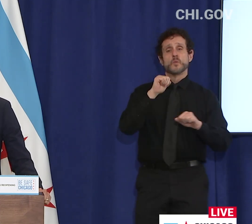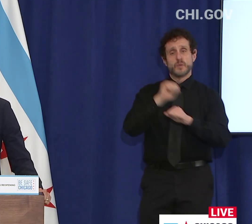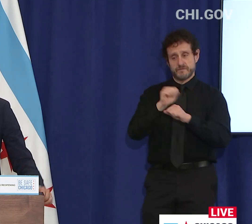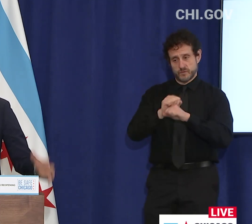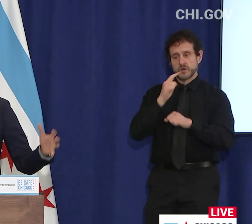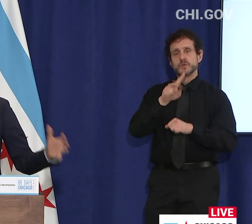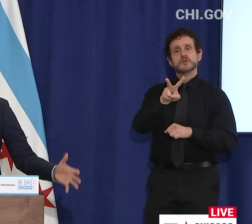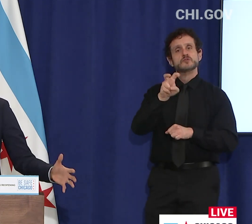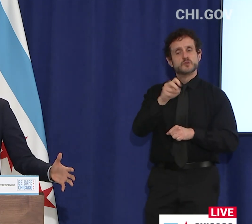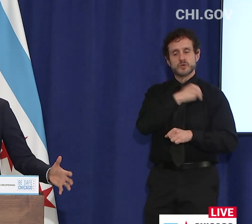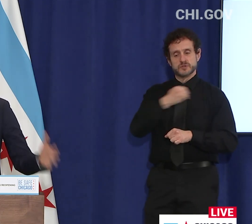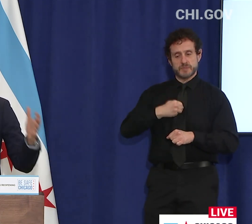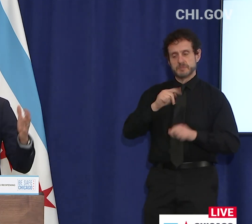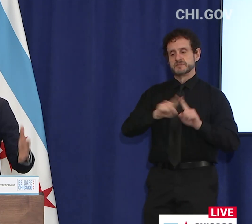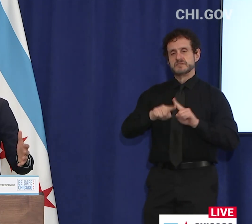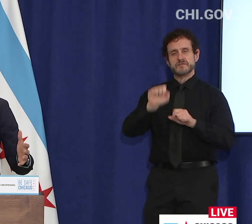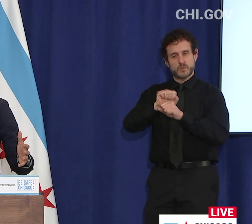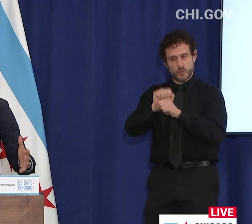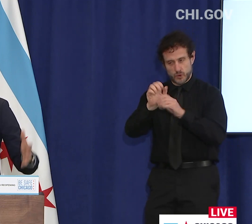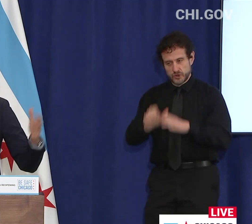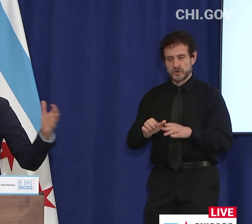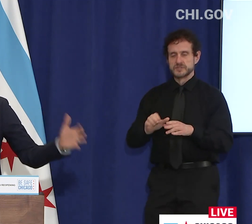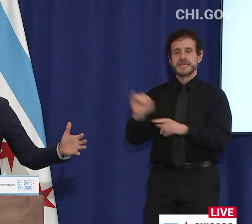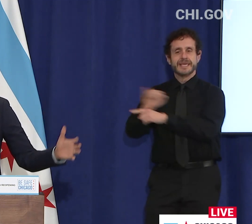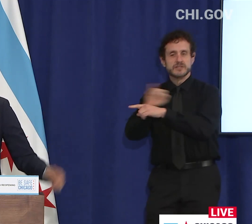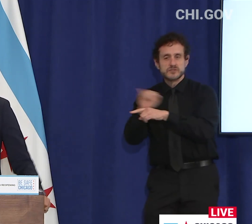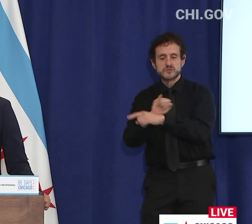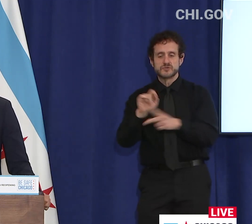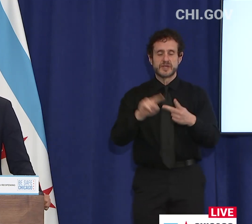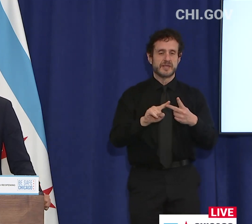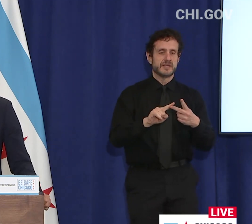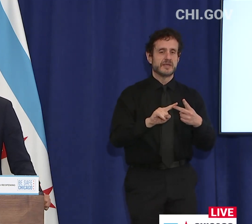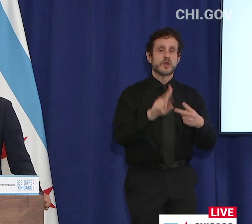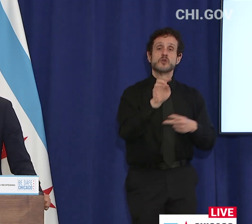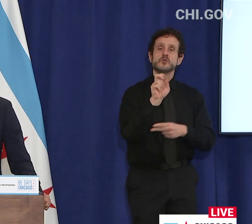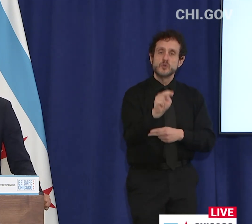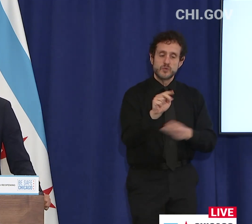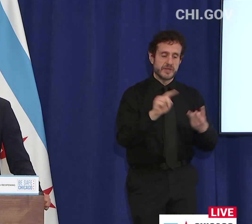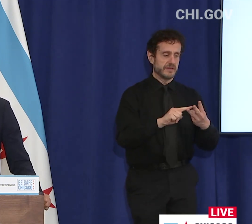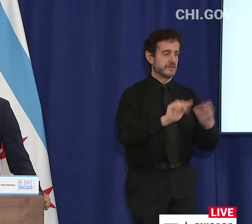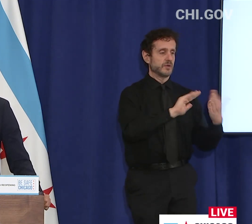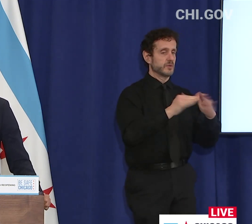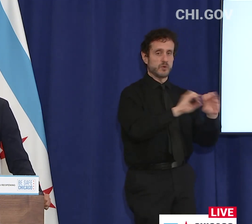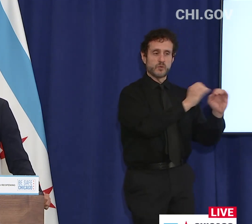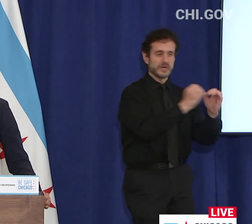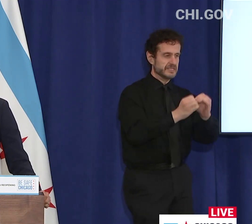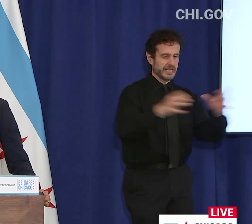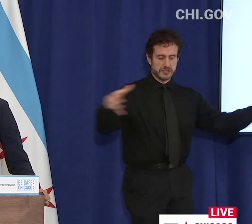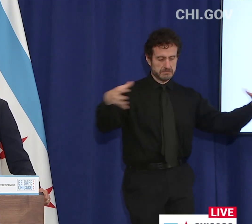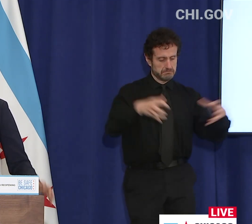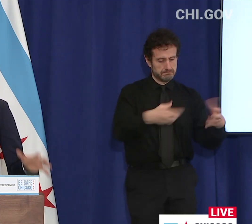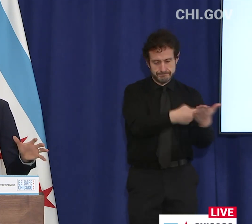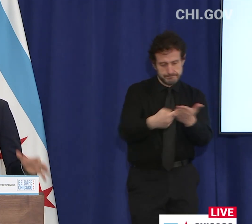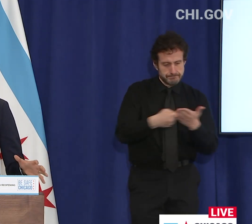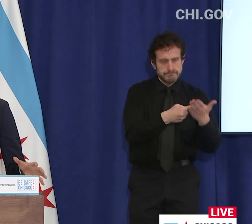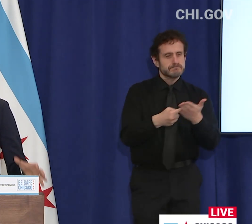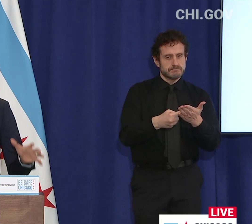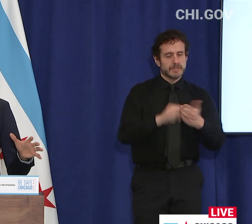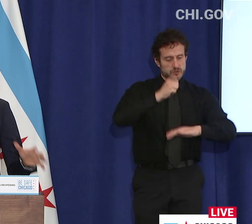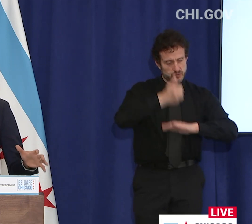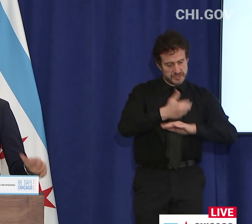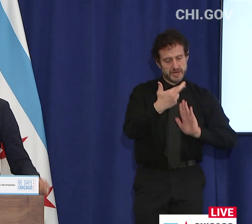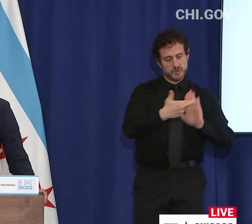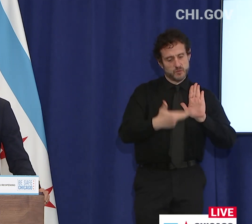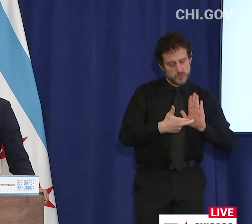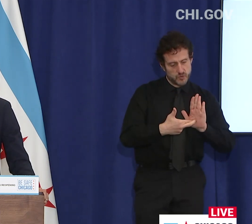members, ranging from industry, organized labor, and community-based organizations, and all of which are rooted in the data